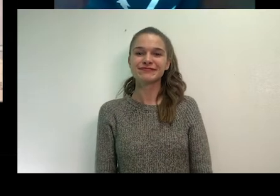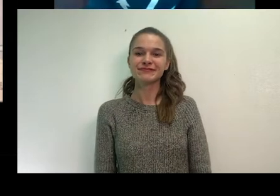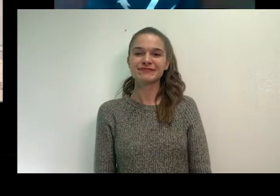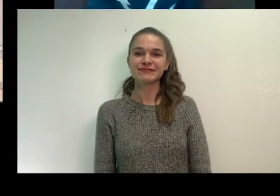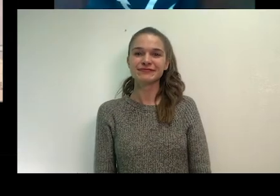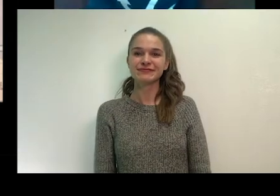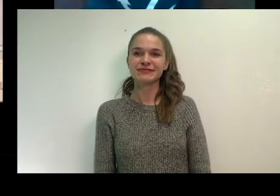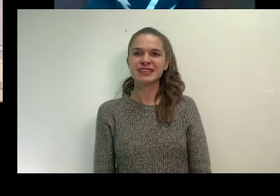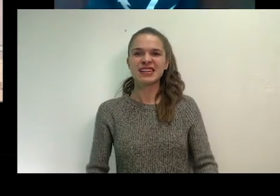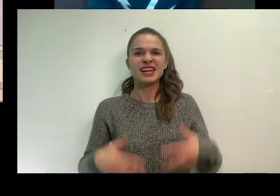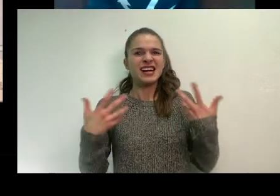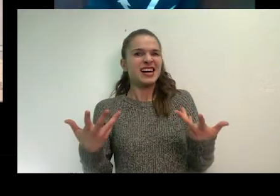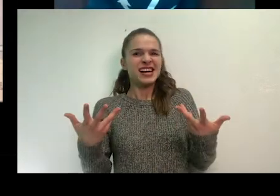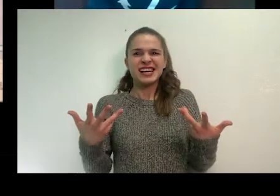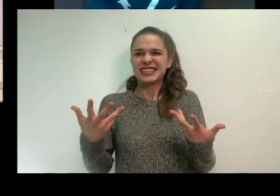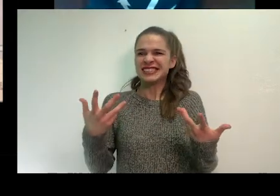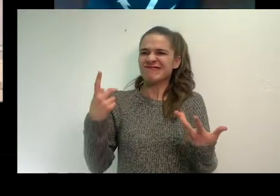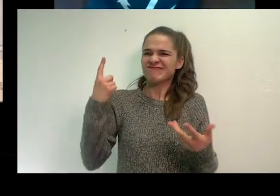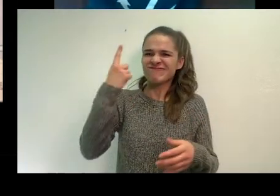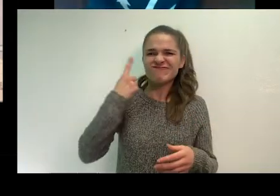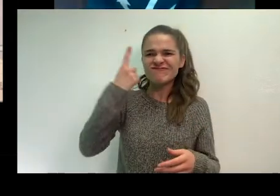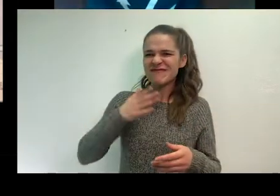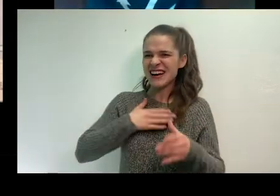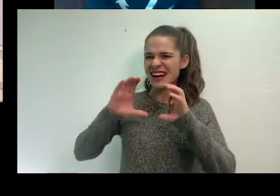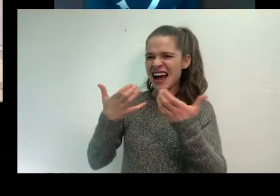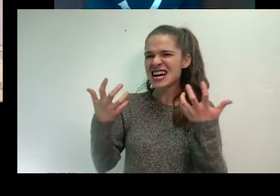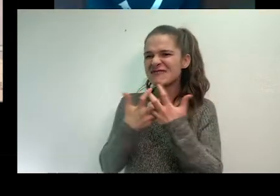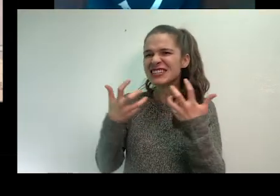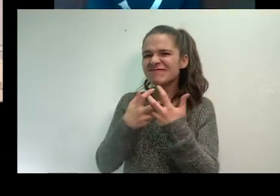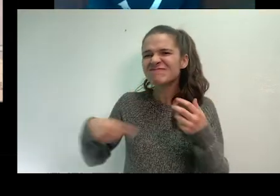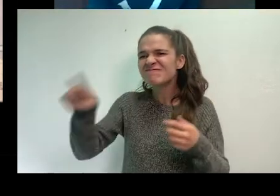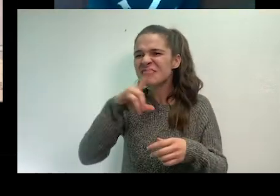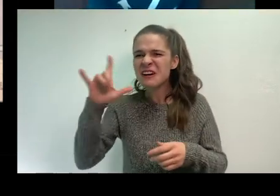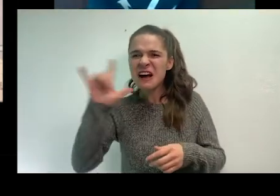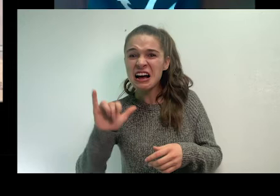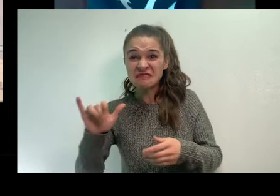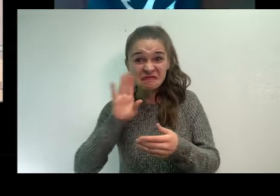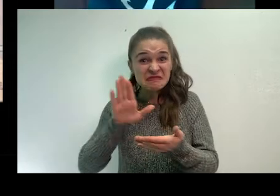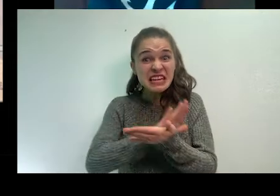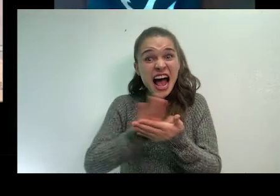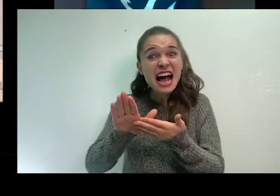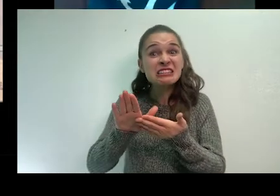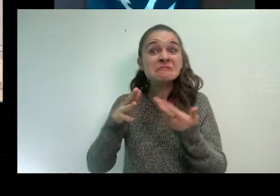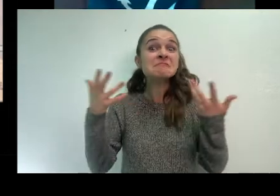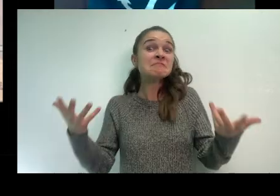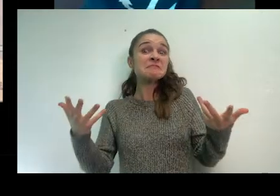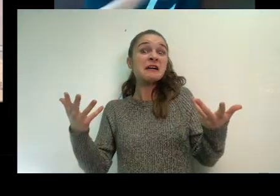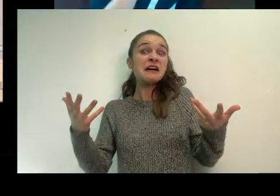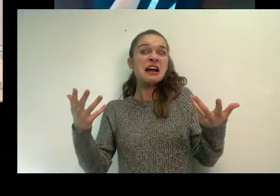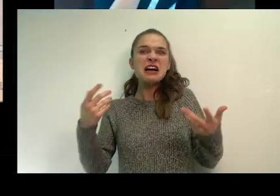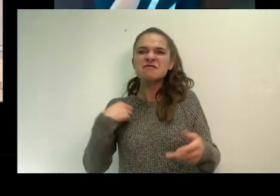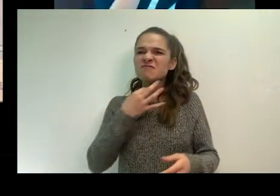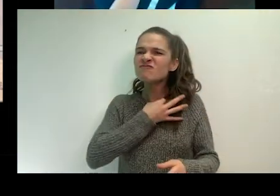What are my classmates going to be like? Will they be nice? How many teeth will they have?